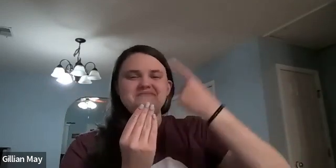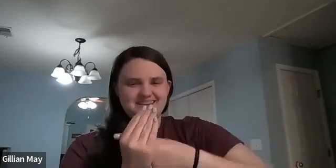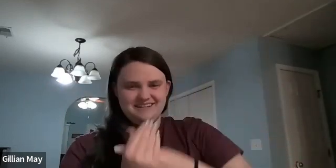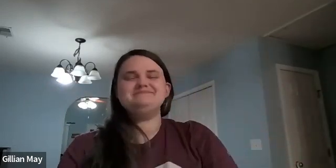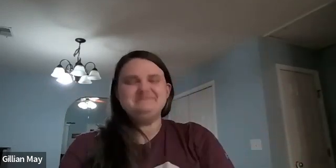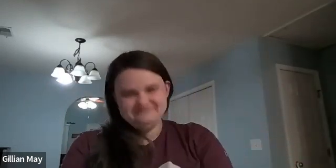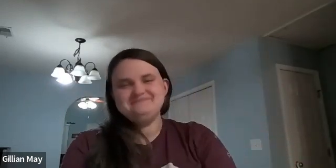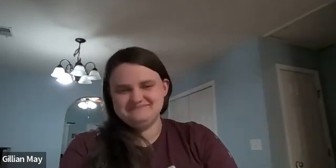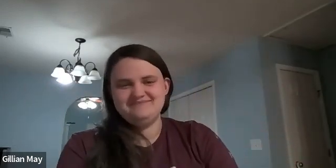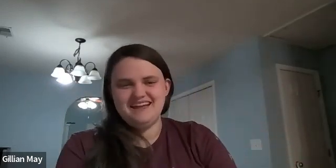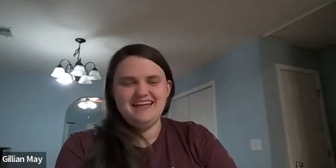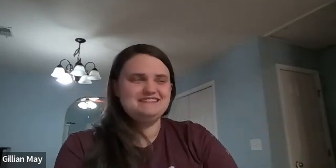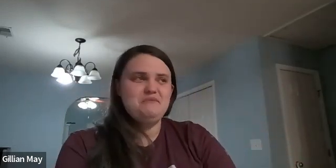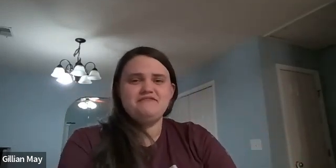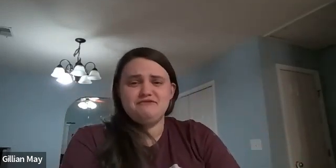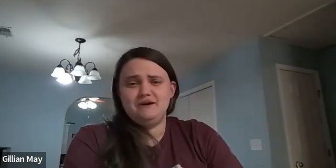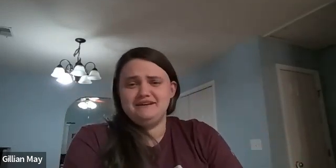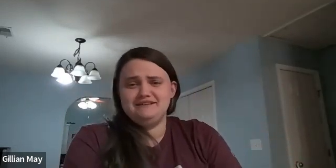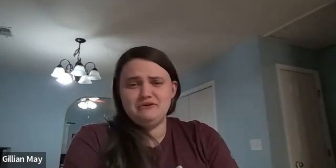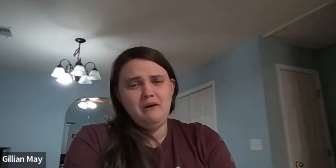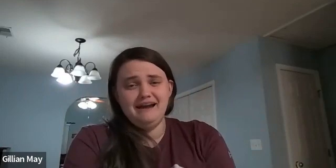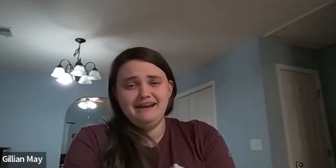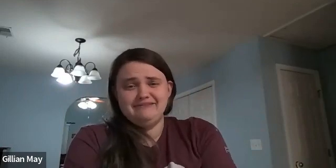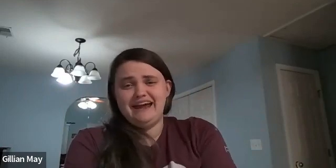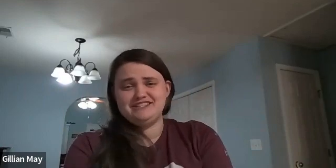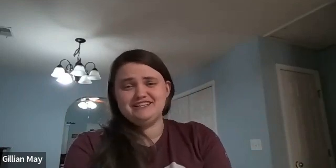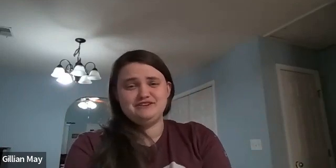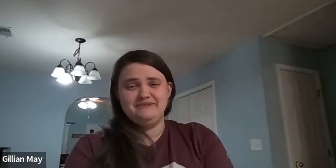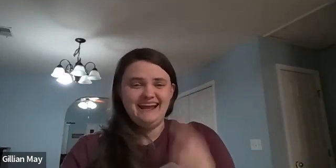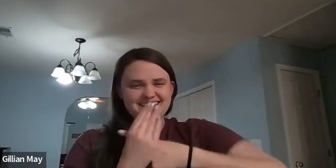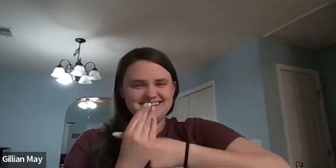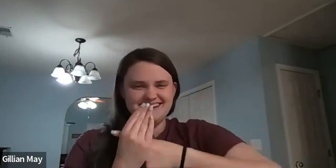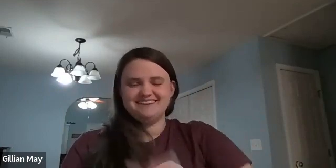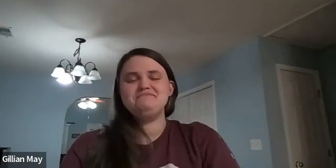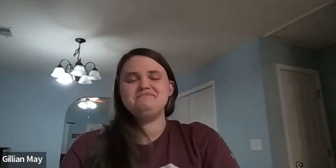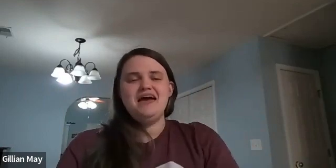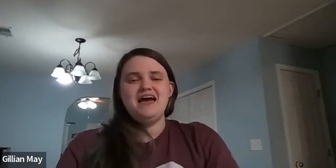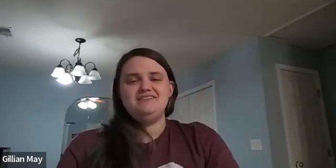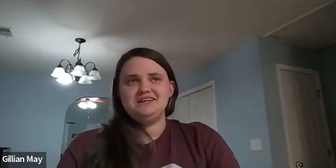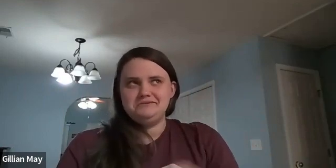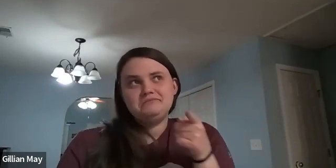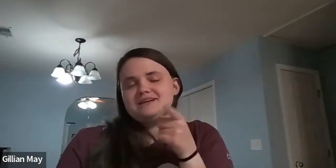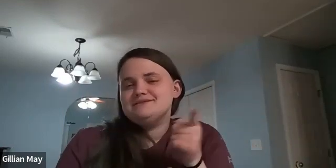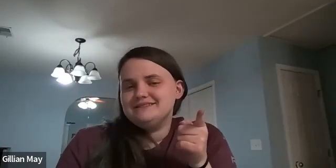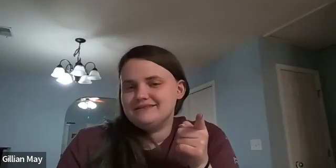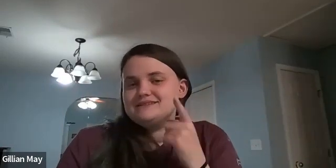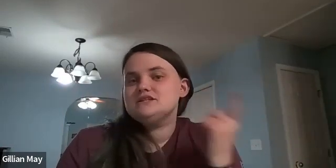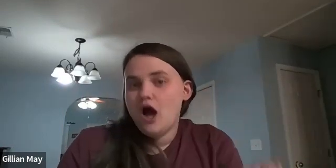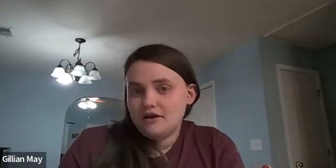Hot dog. It's like my favorite one. Don't know why, but I just think it's so funny. Hot dog. And then because we did this